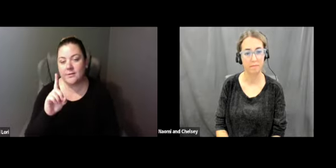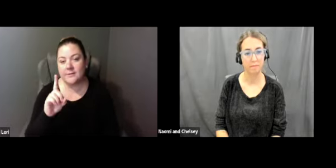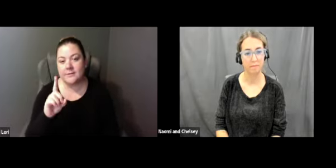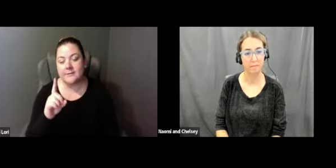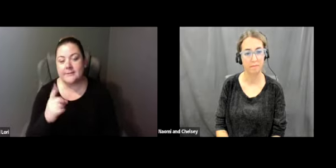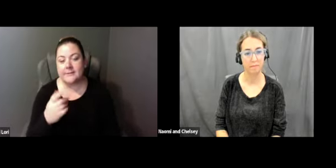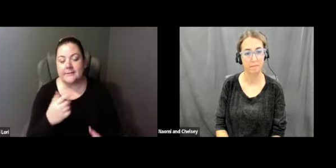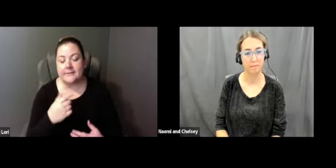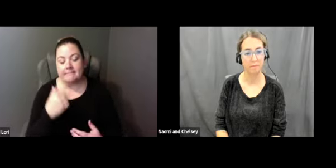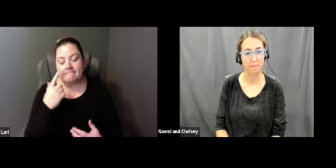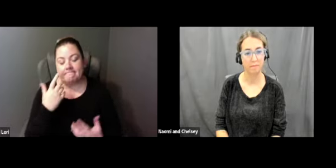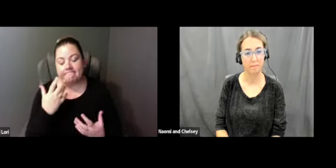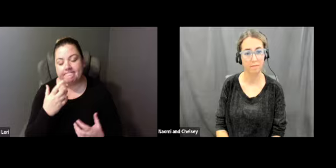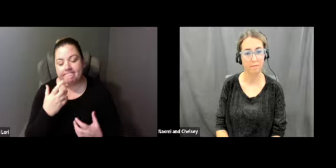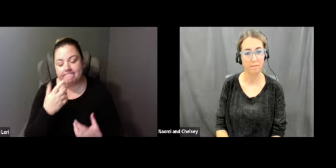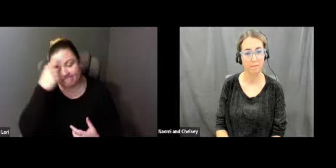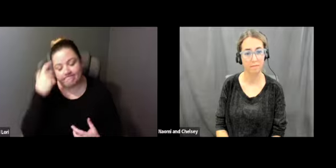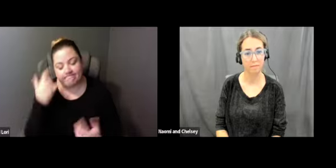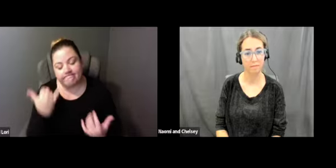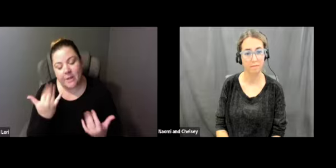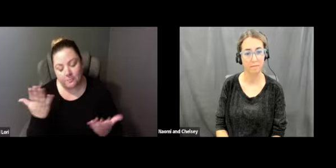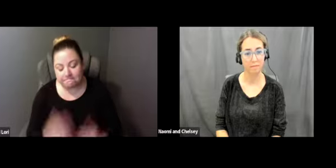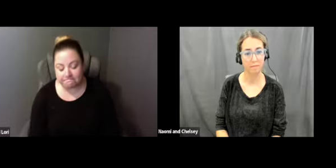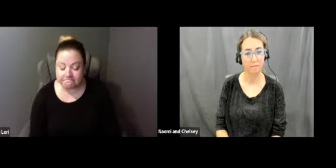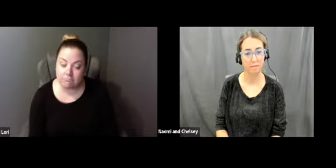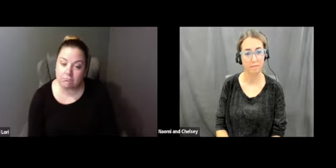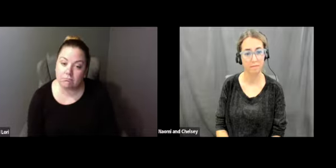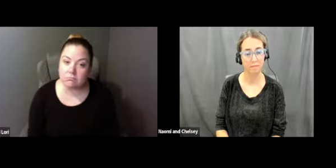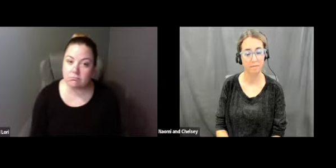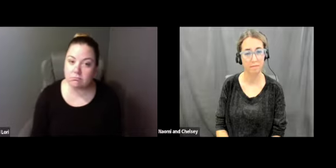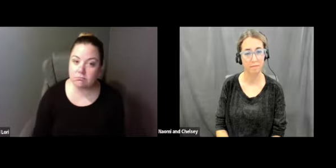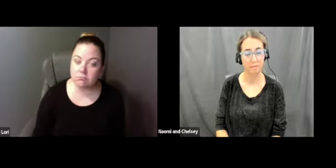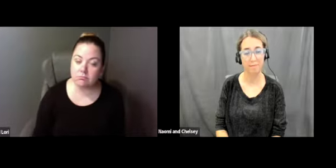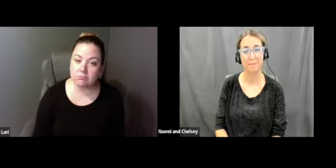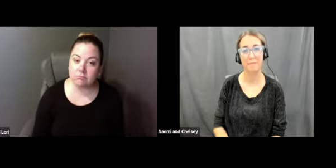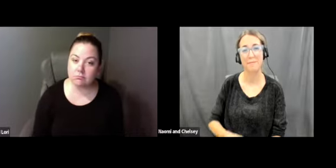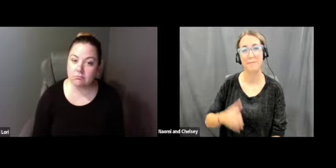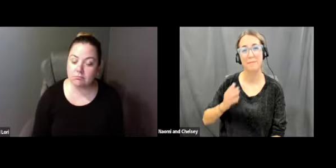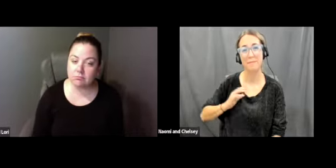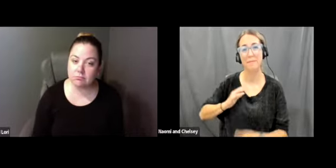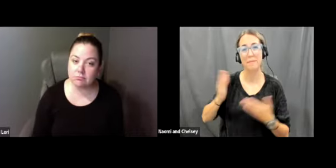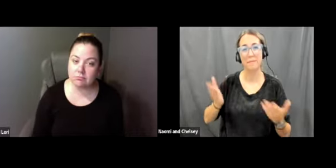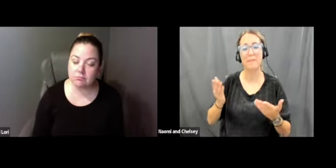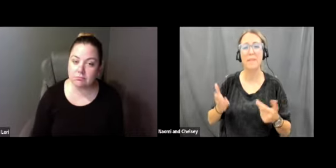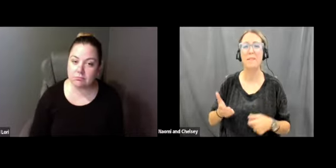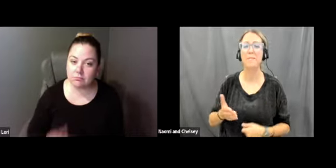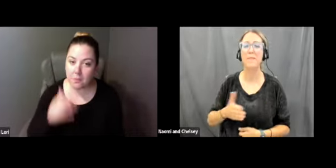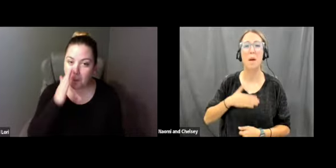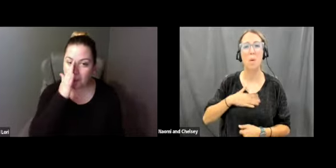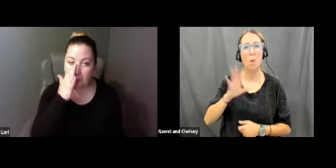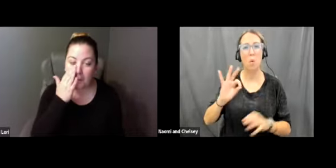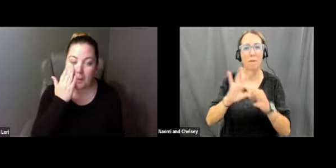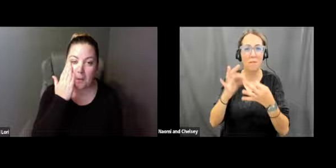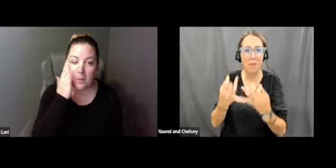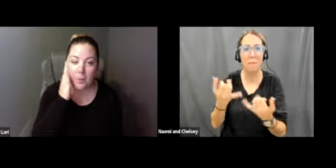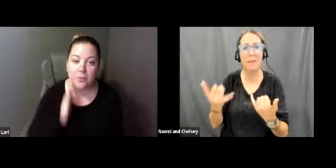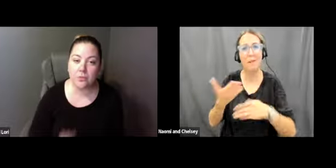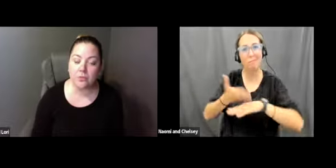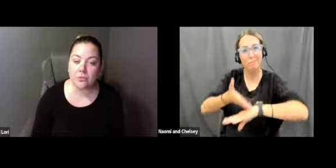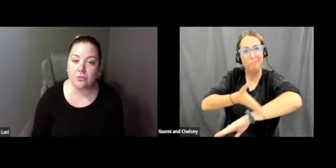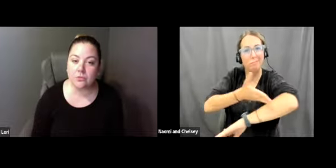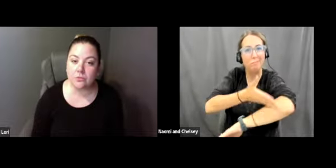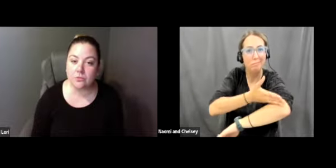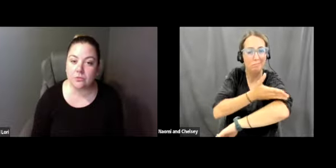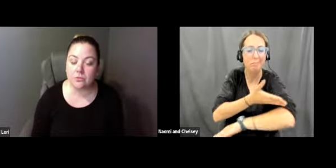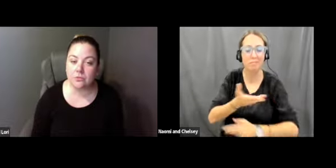weighing heavy on me. Chelsey here. I'm happy that you're feeling better and that your family's doing better. What's satisfying me this week